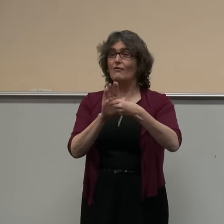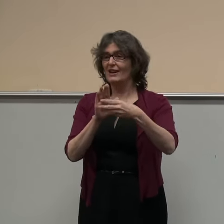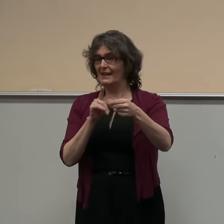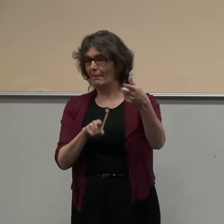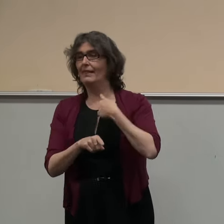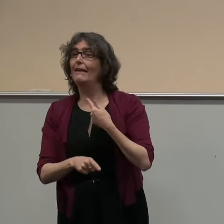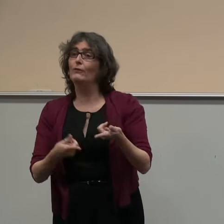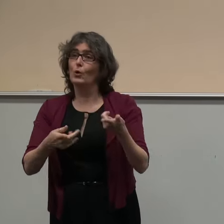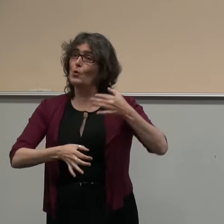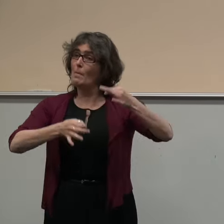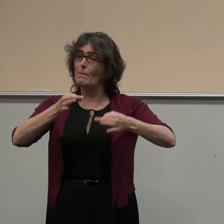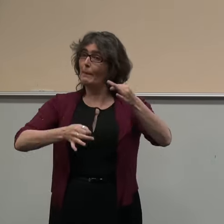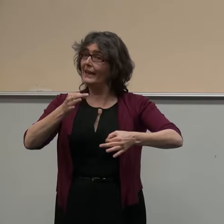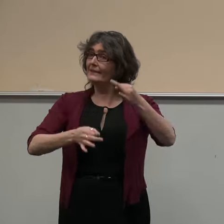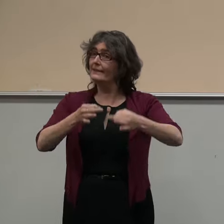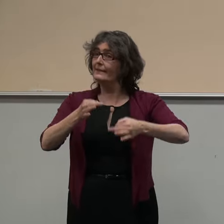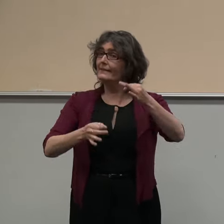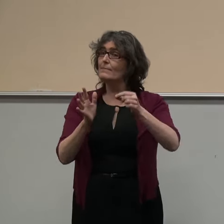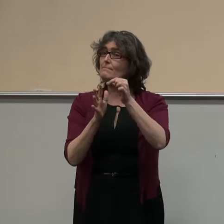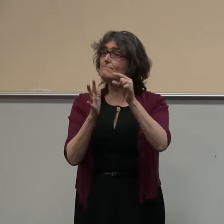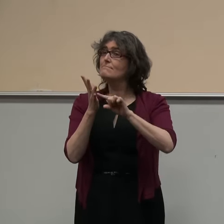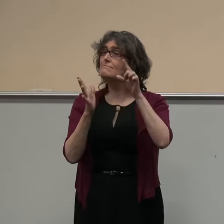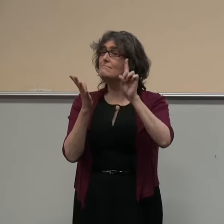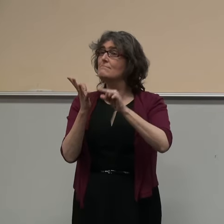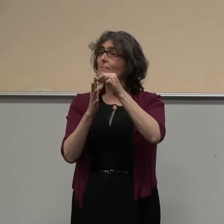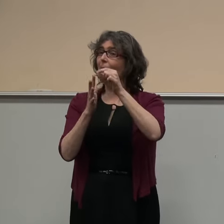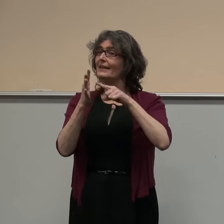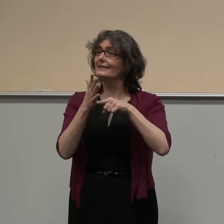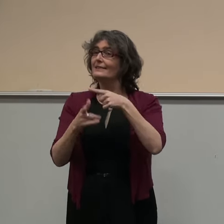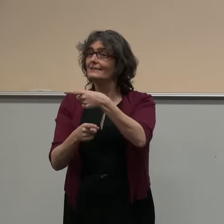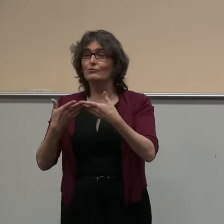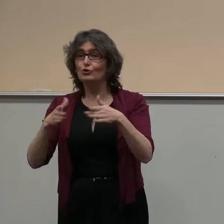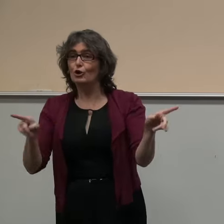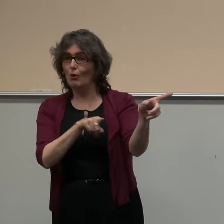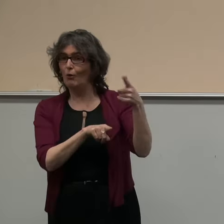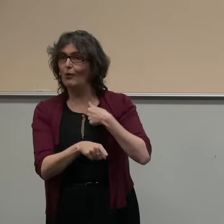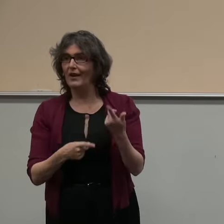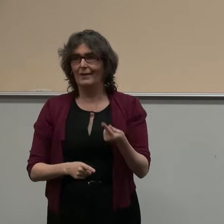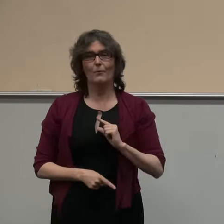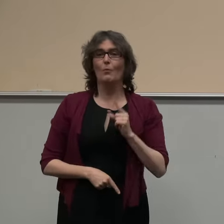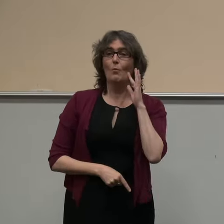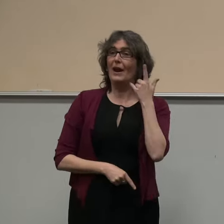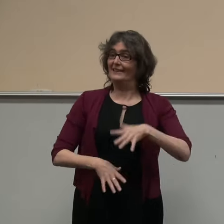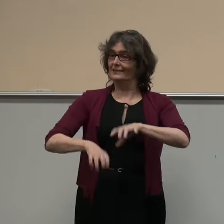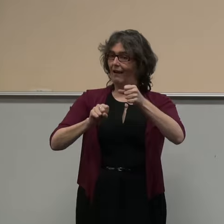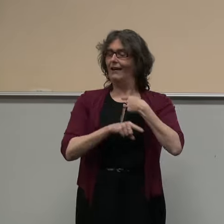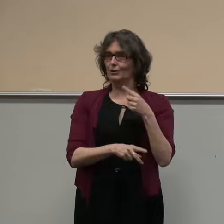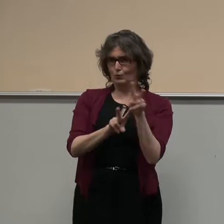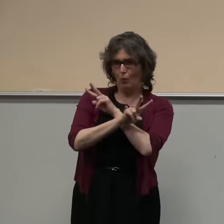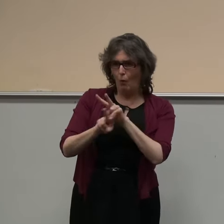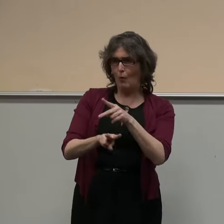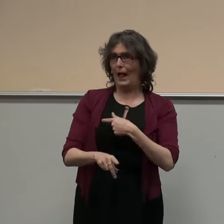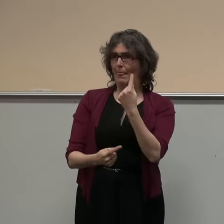about 2 minutes because they're not doing anything. You focus on the puppets because they're the things that are talking to